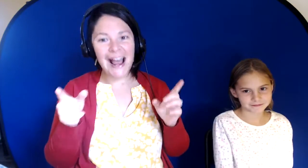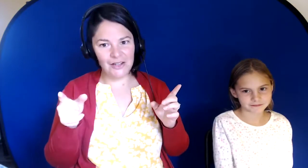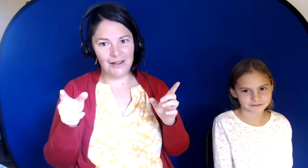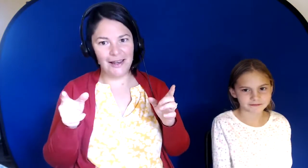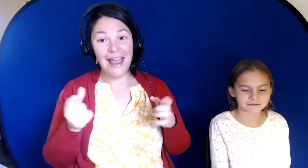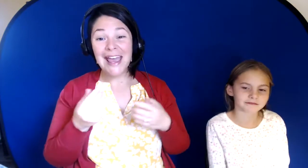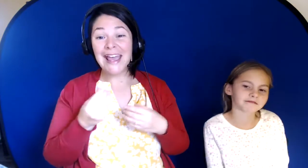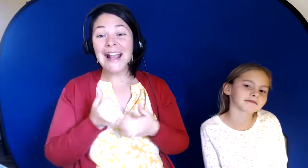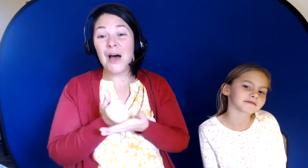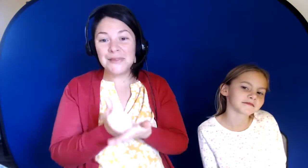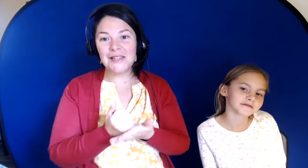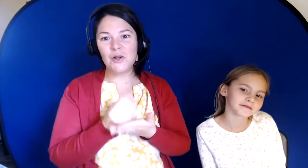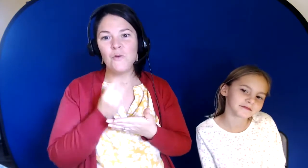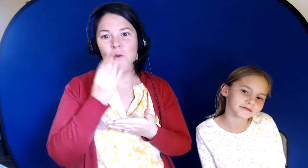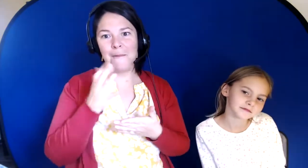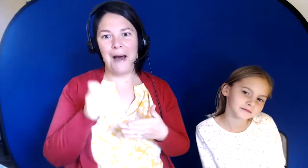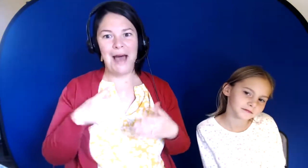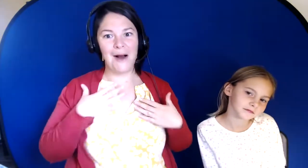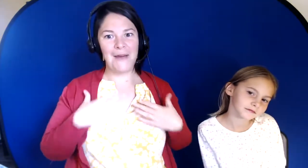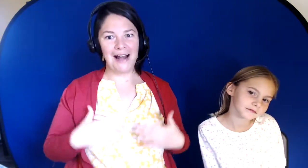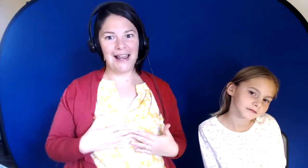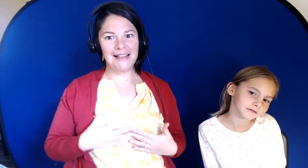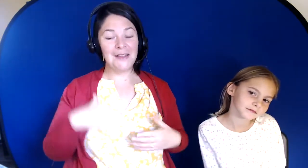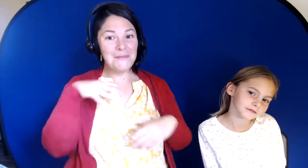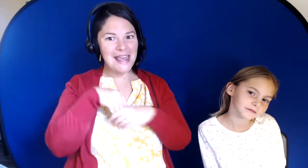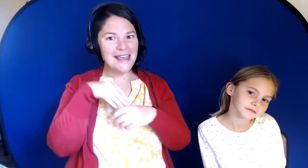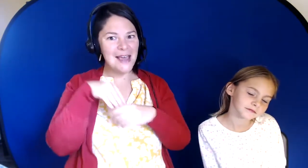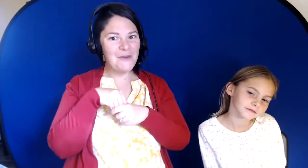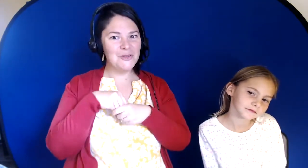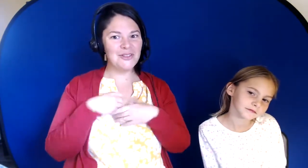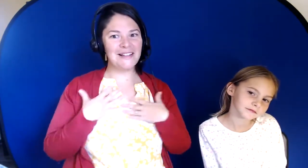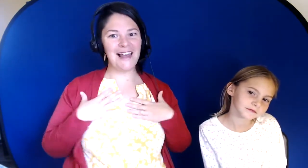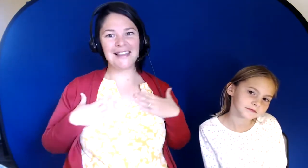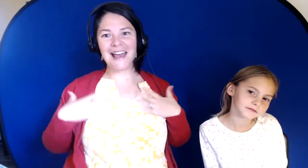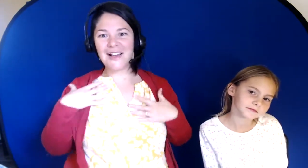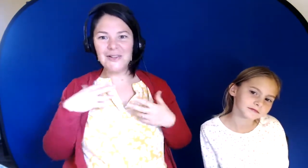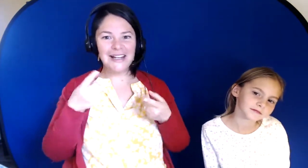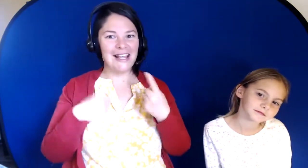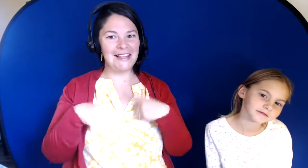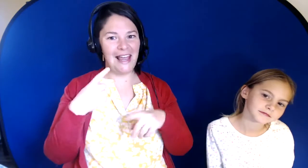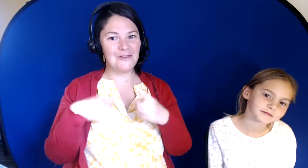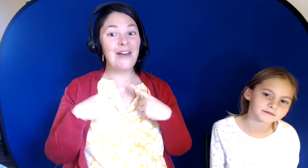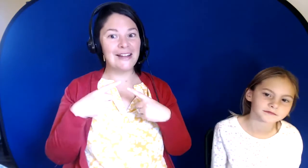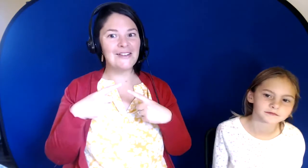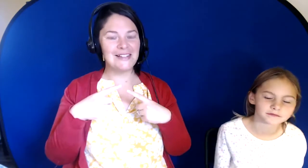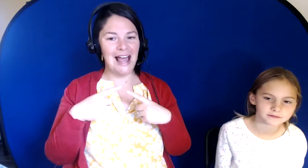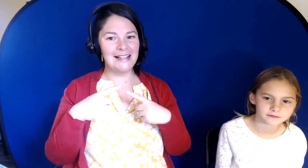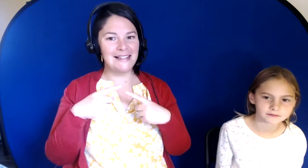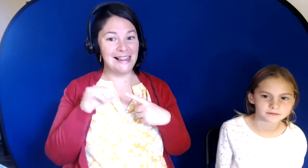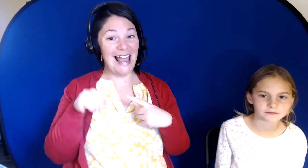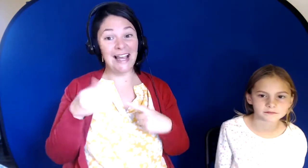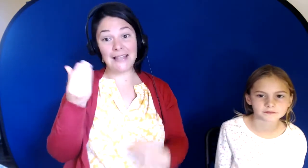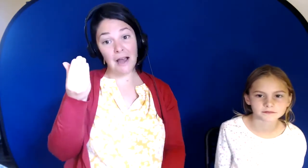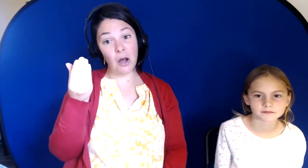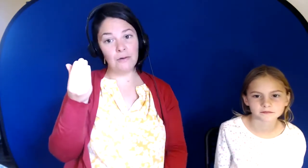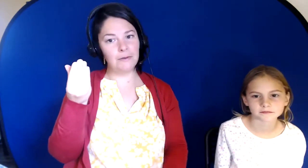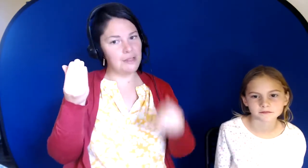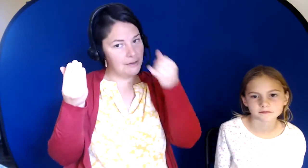actually, it helps us to warm up our bodies. Being emotional like that, including it in the regular signs like a taco, which is very